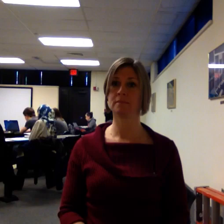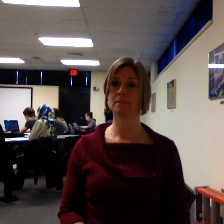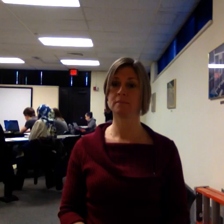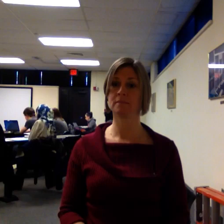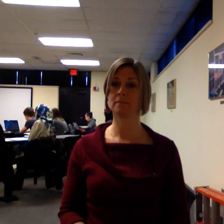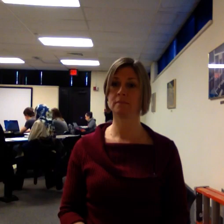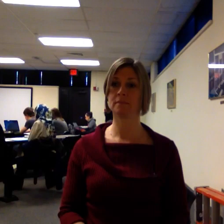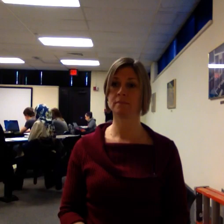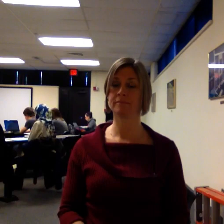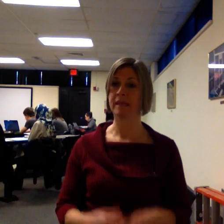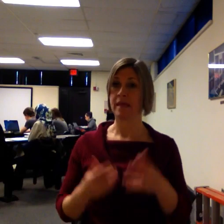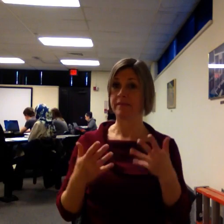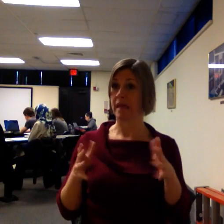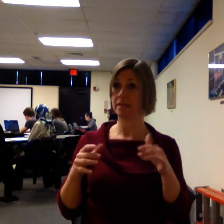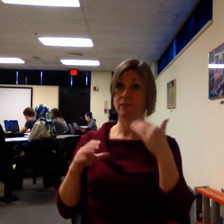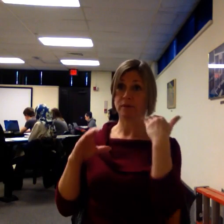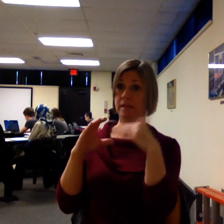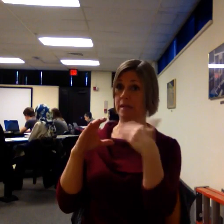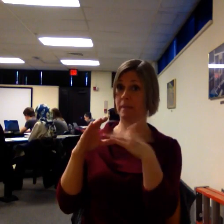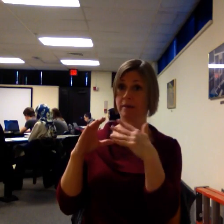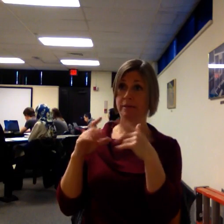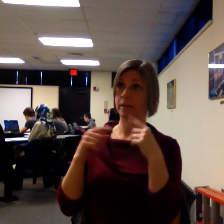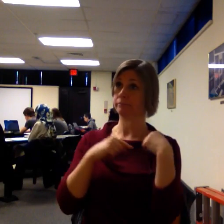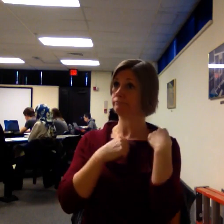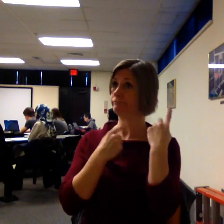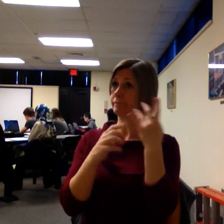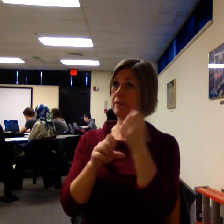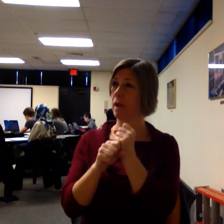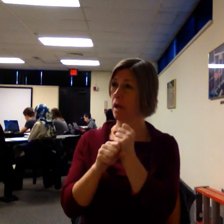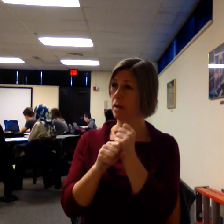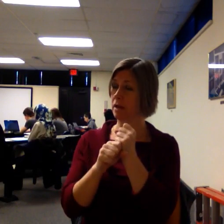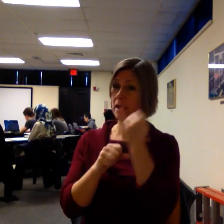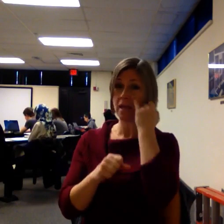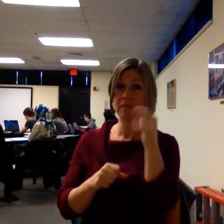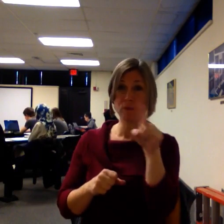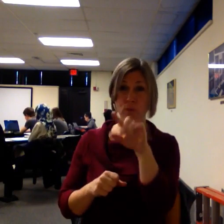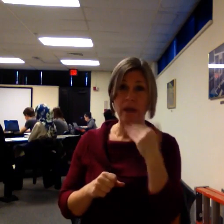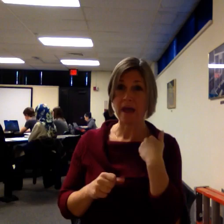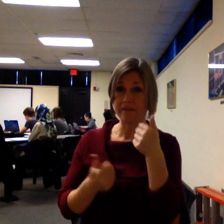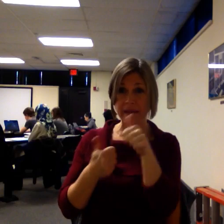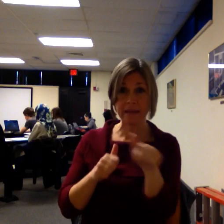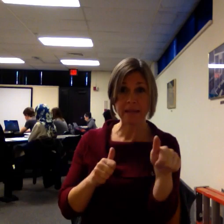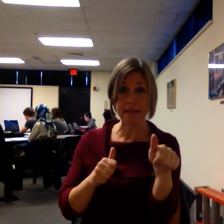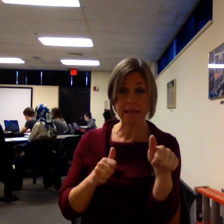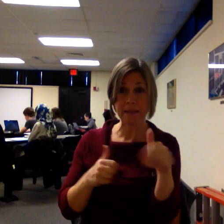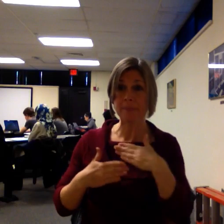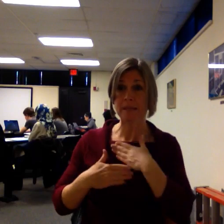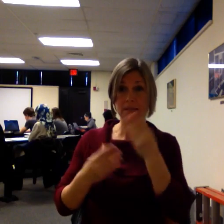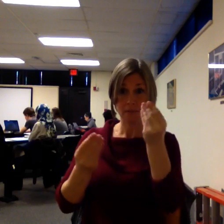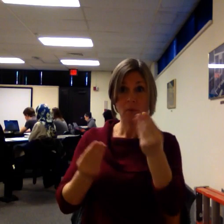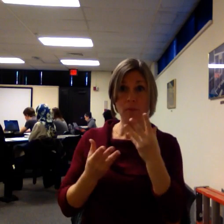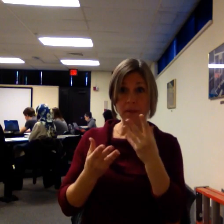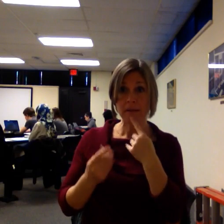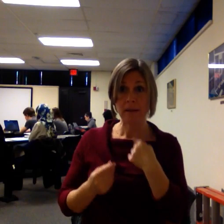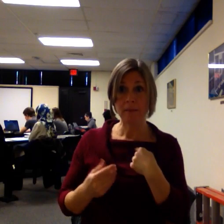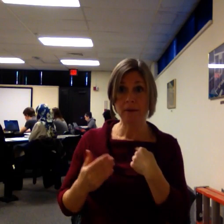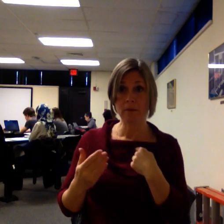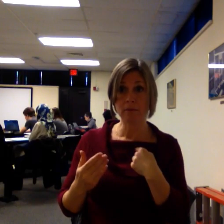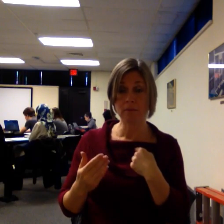That's all the emails and questions I remember off the top of my head. If you guys have any other ones though, I'll be happy to address them for